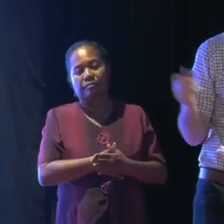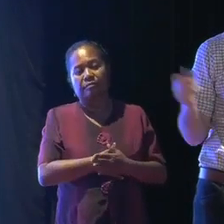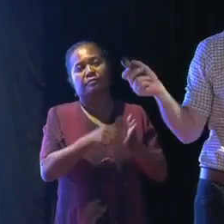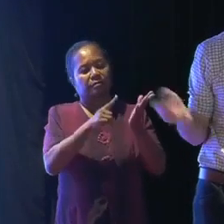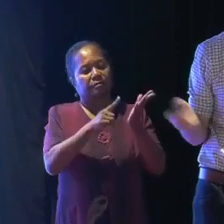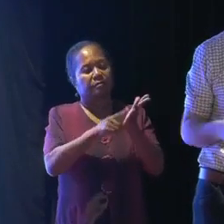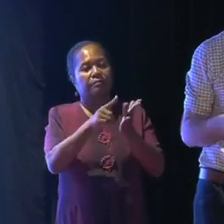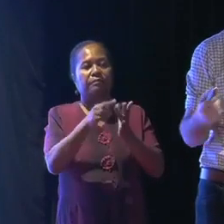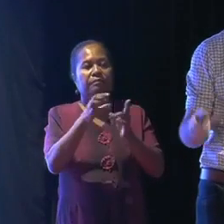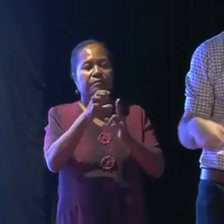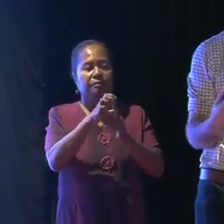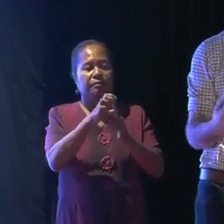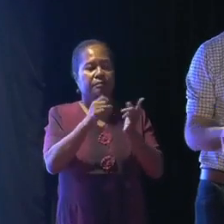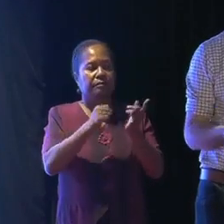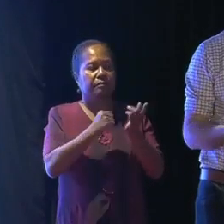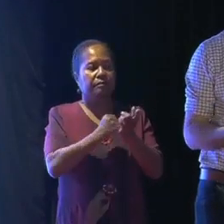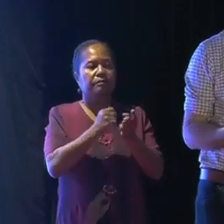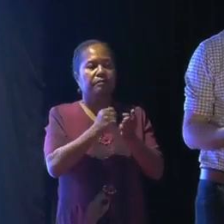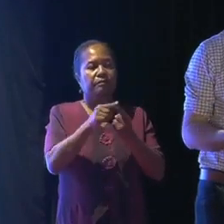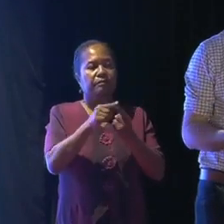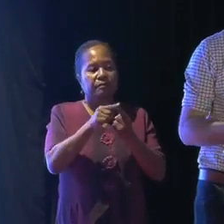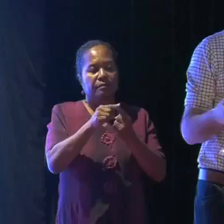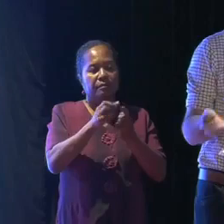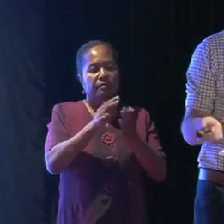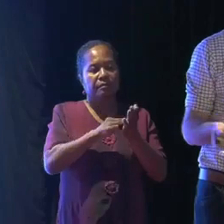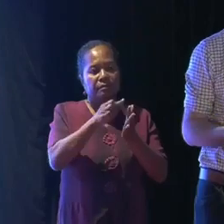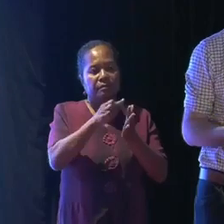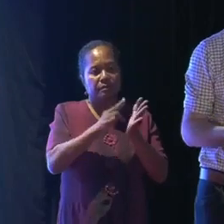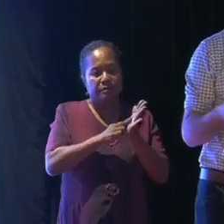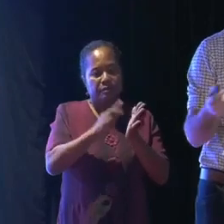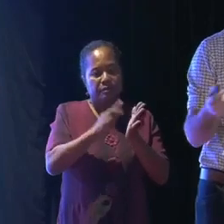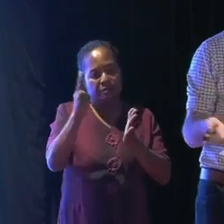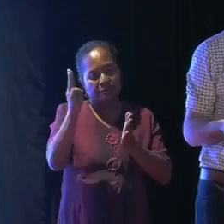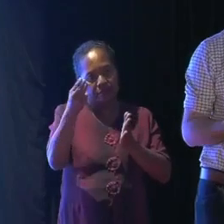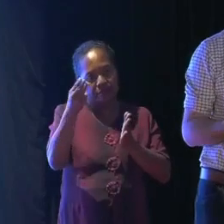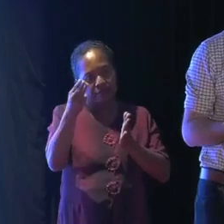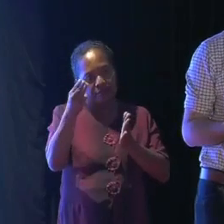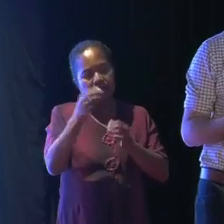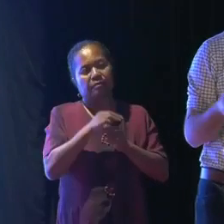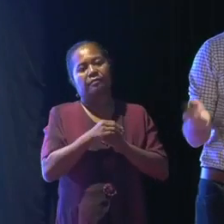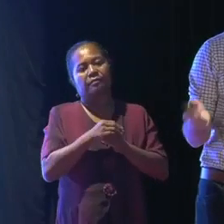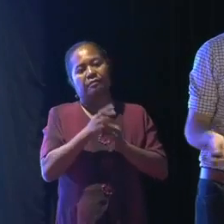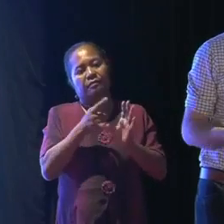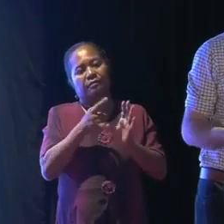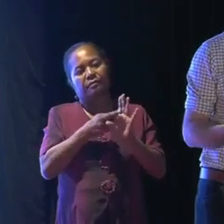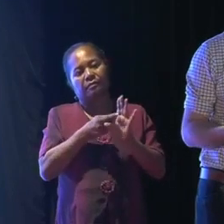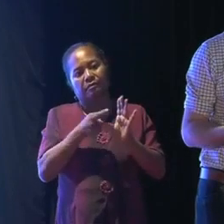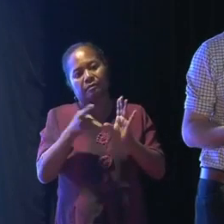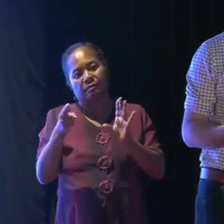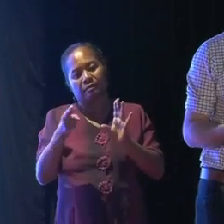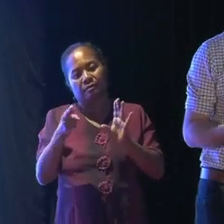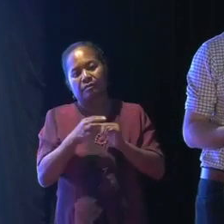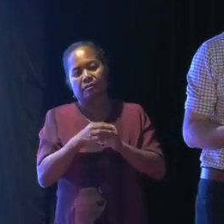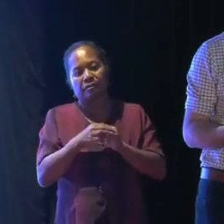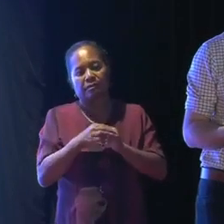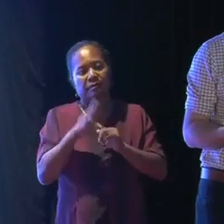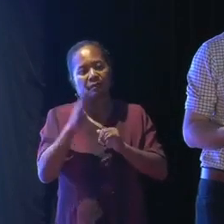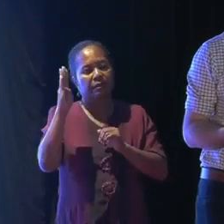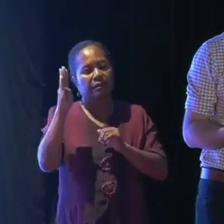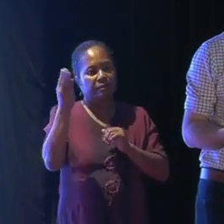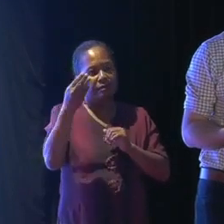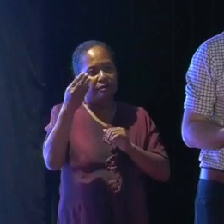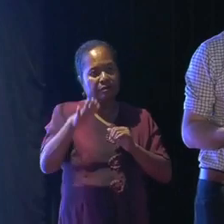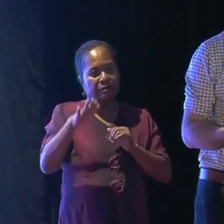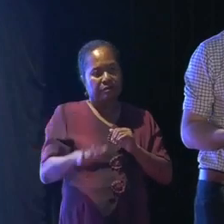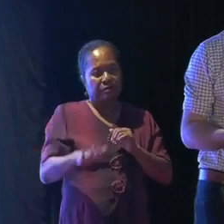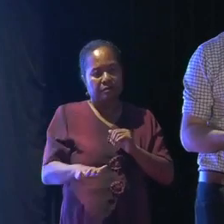received. The second one down, awaiting an IRC reply. The third one down, lodgement received, and the fourth one down, all the way at the bottom,